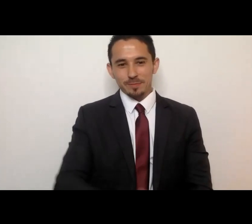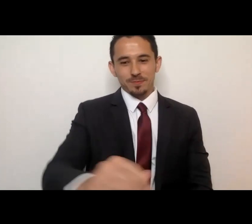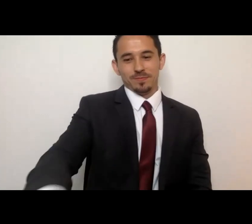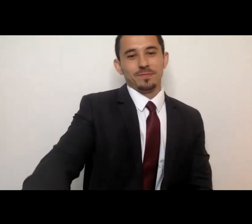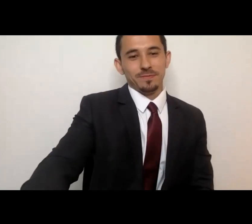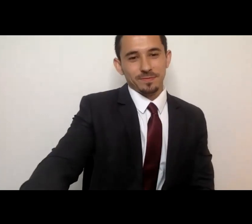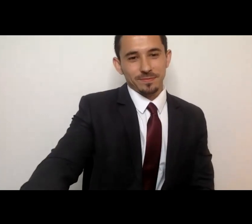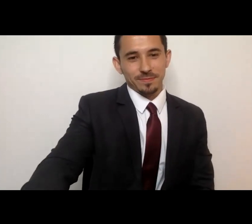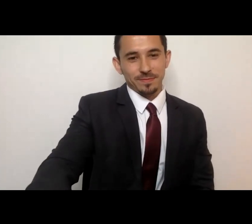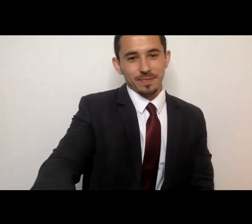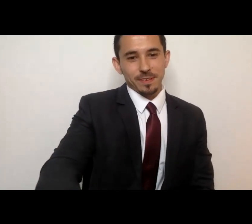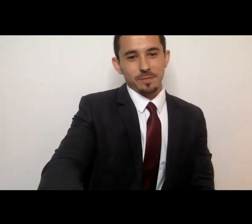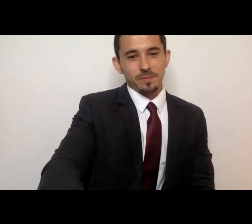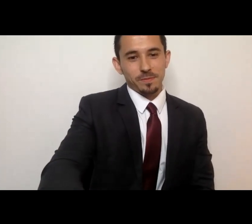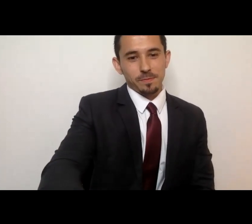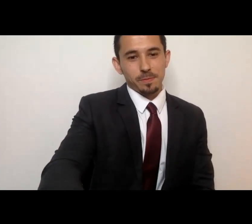introduction. Very heartwarming.